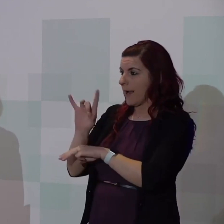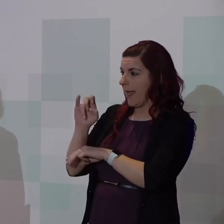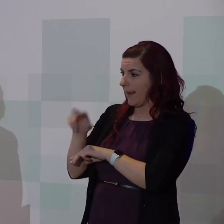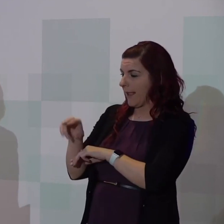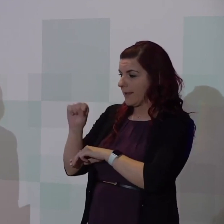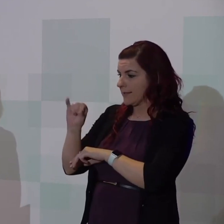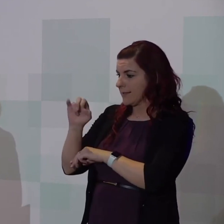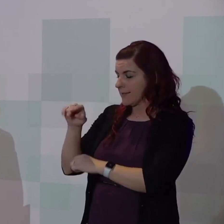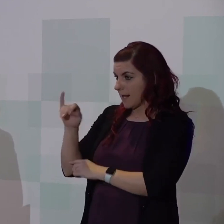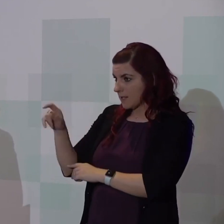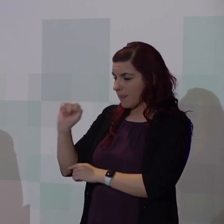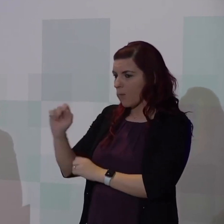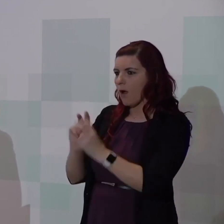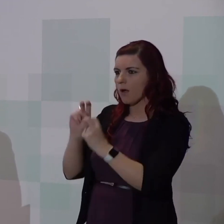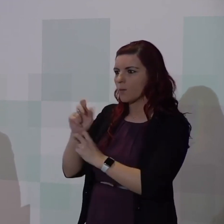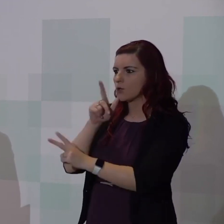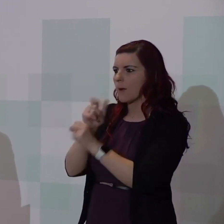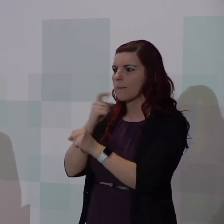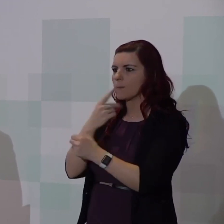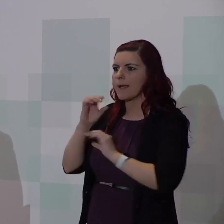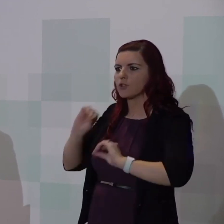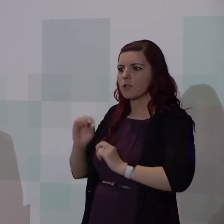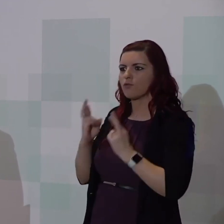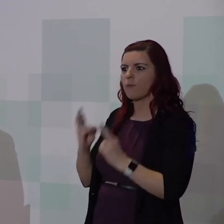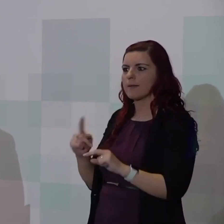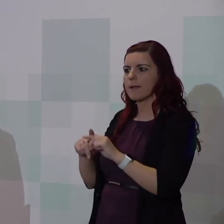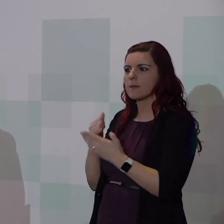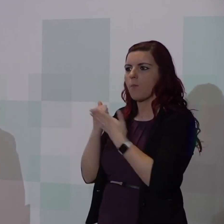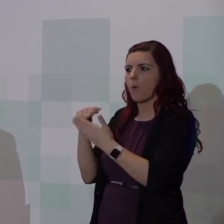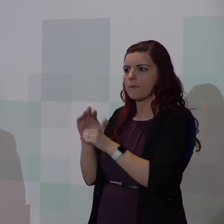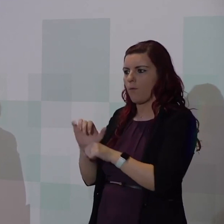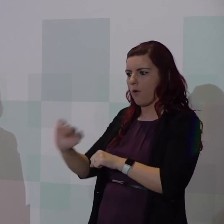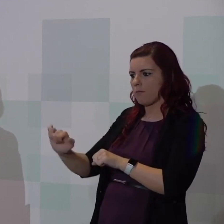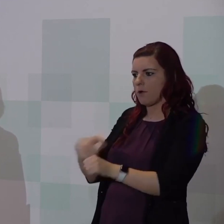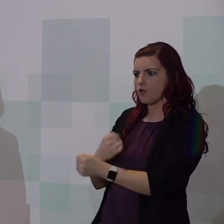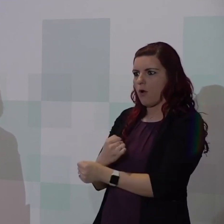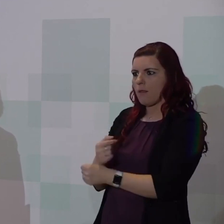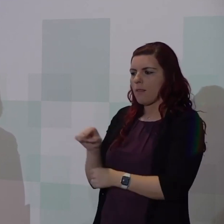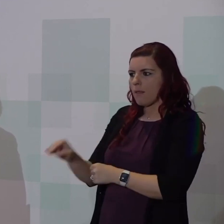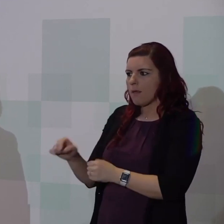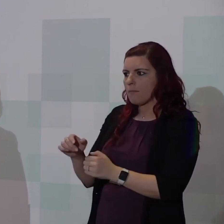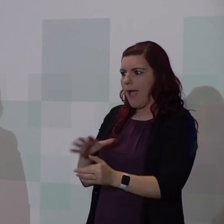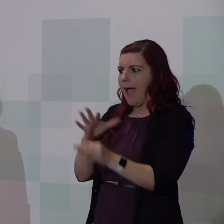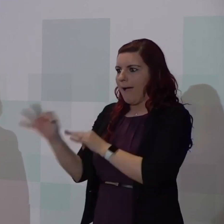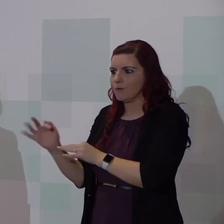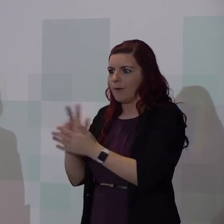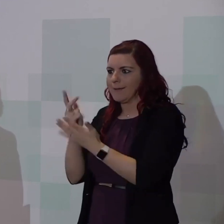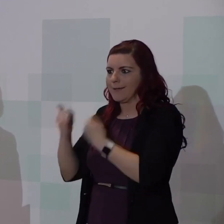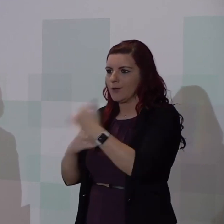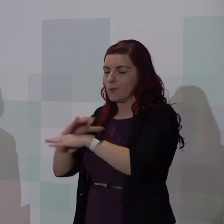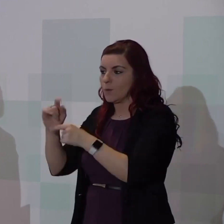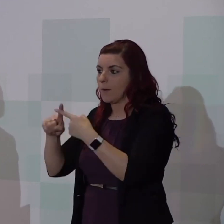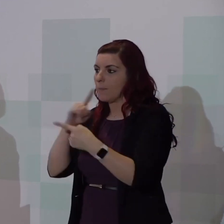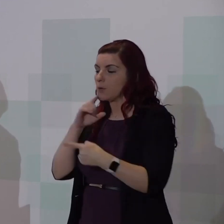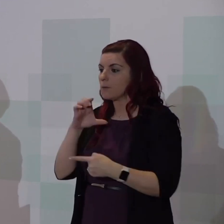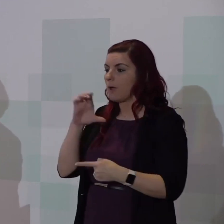arguing in relation to the education rights and supports to be given to Jamie beyond the age of 18. But Cathy Sinnott was